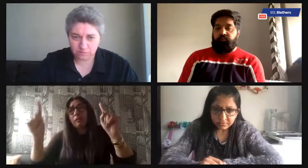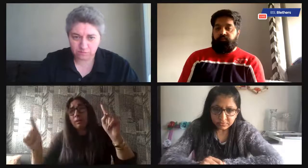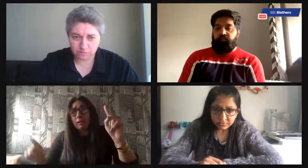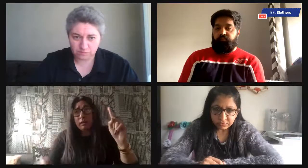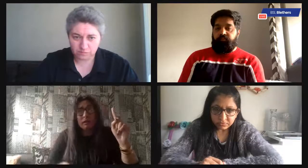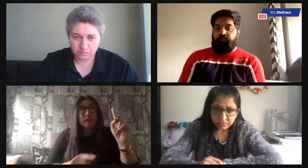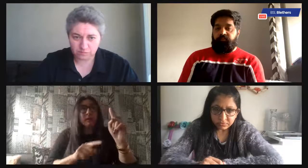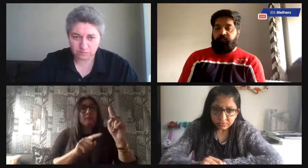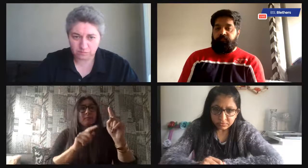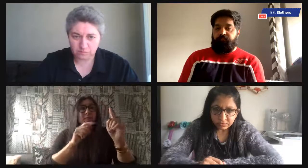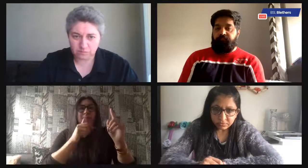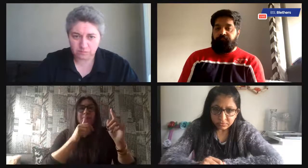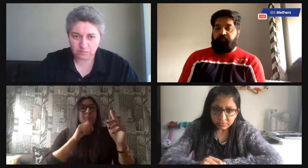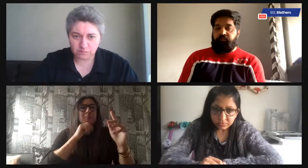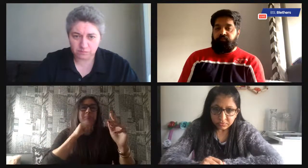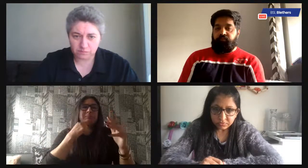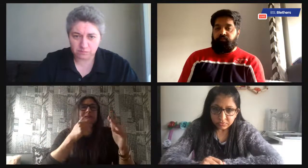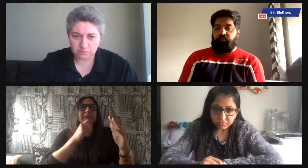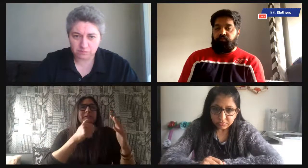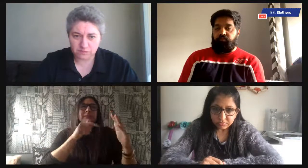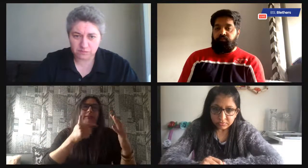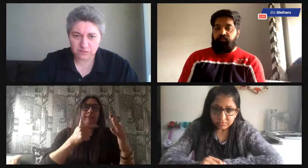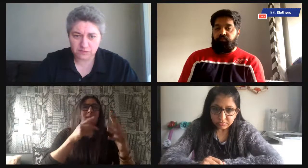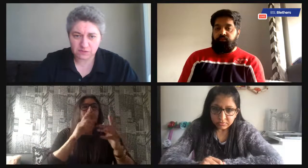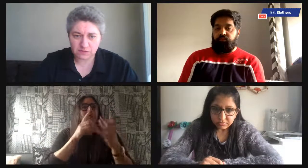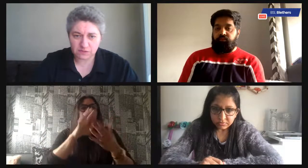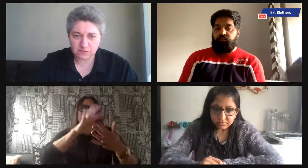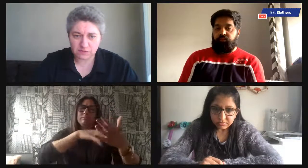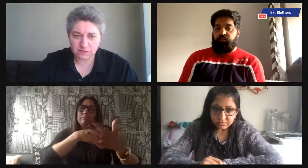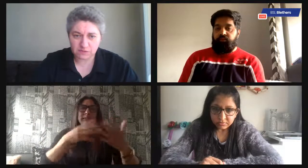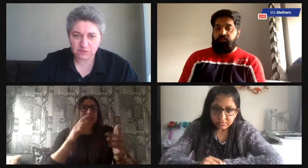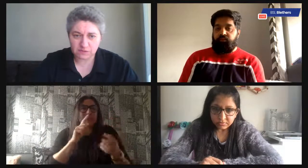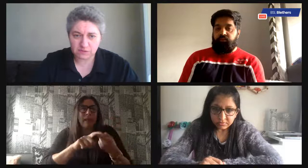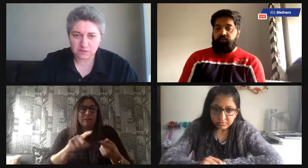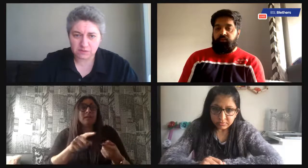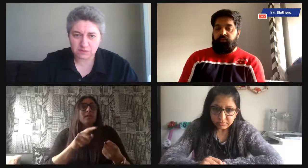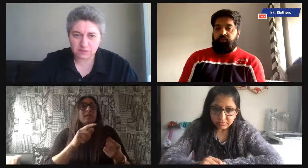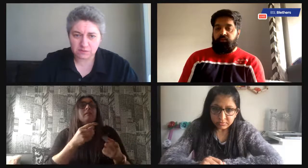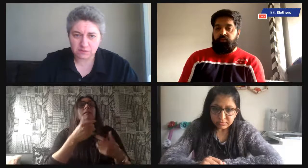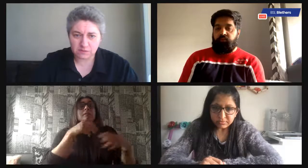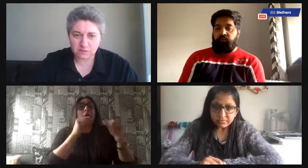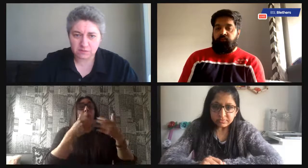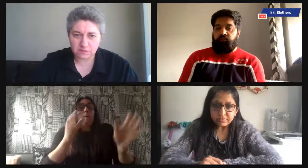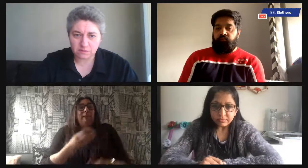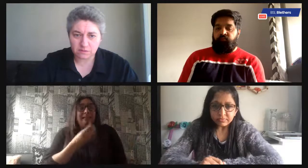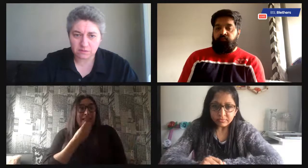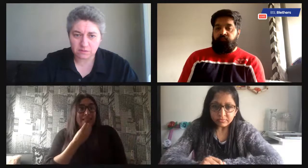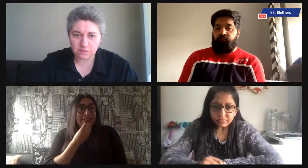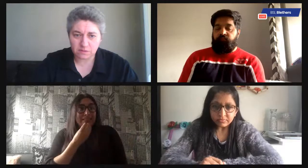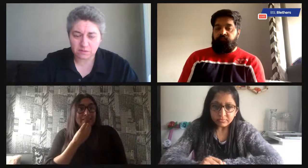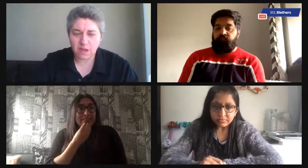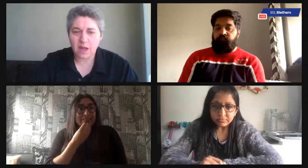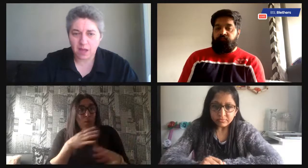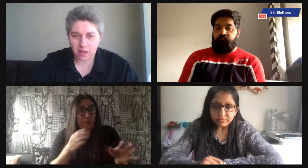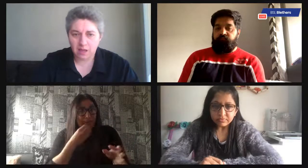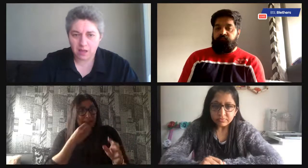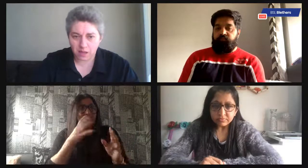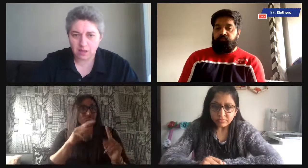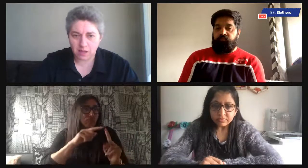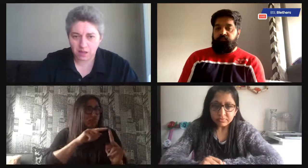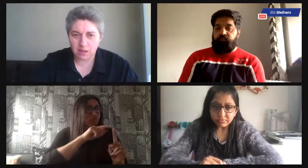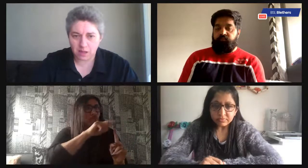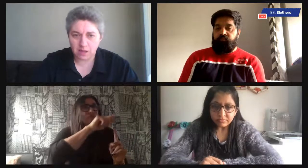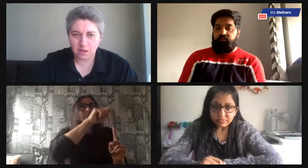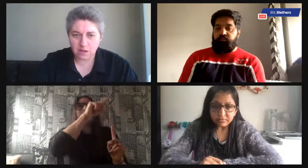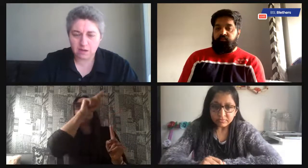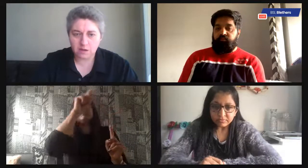time and you can eat all the way until maybe depends on the timetable.